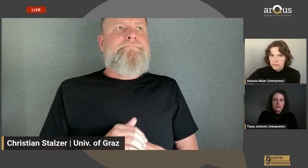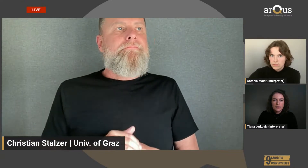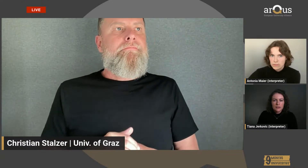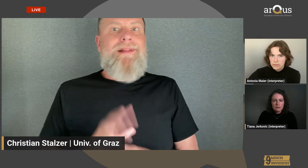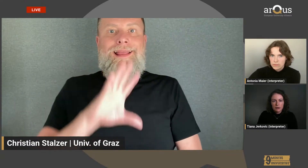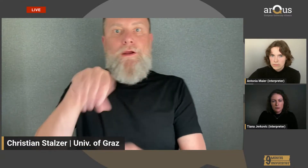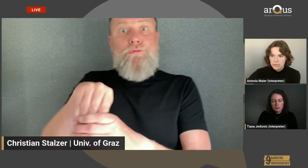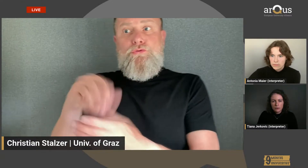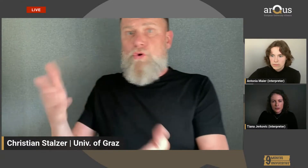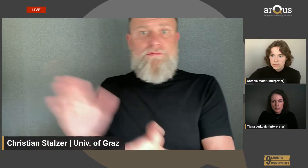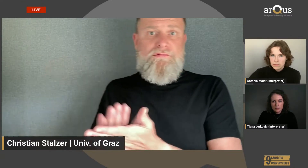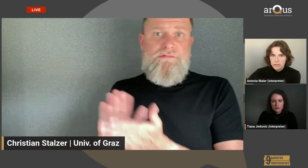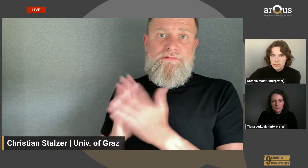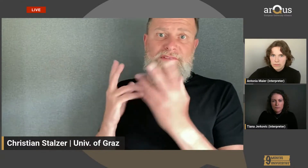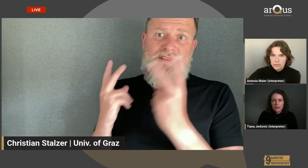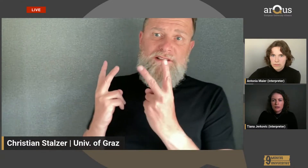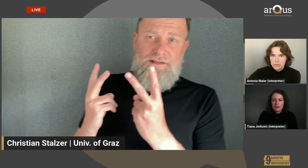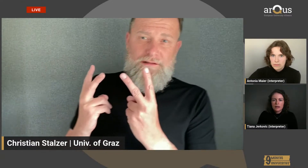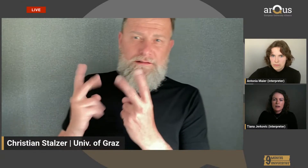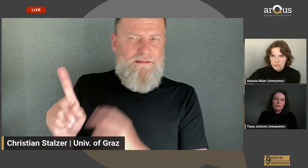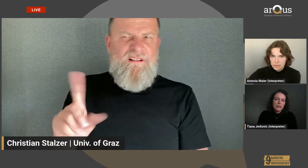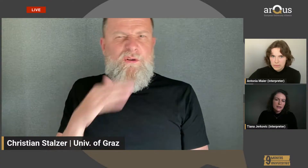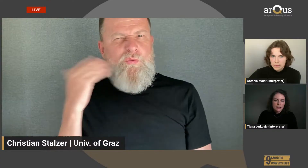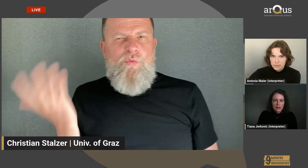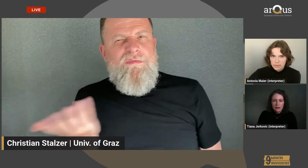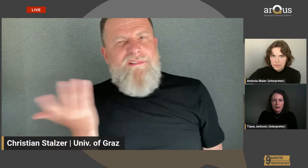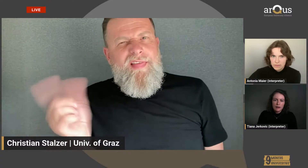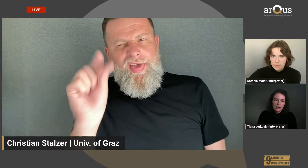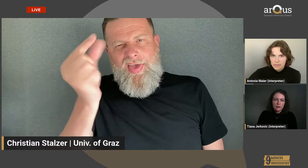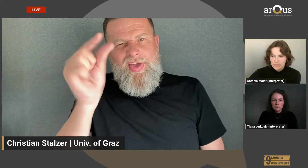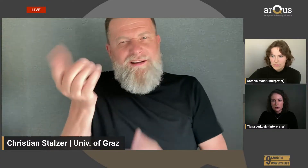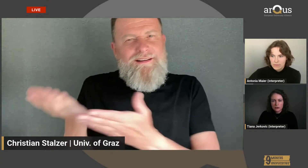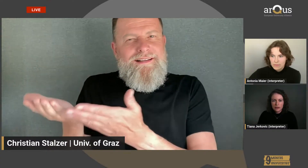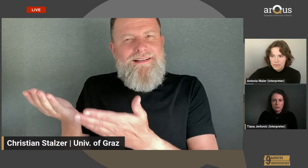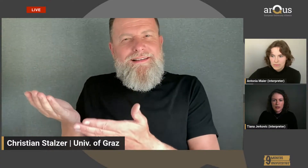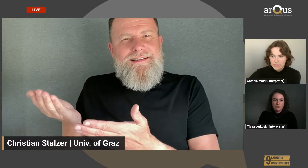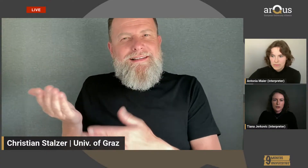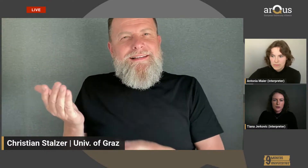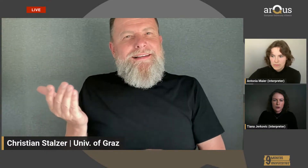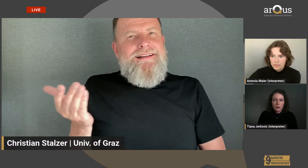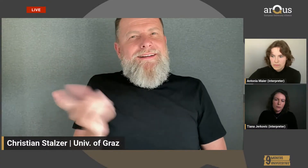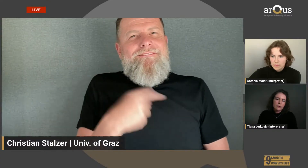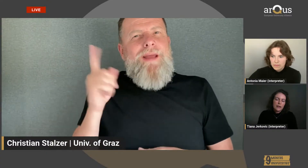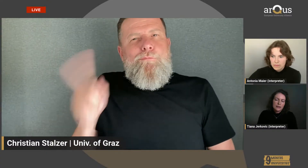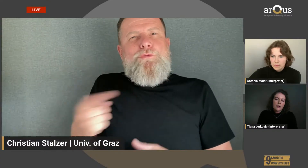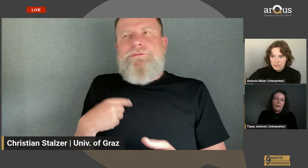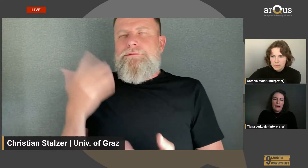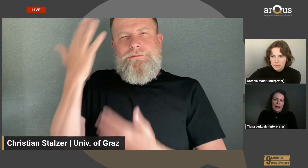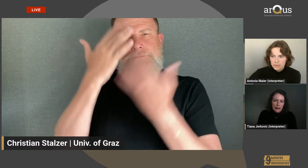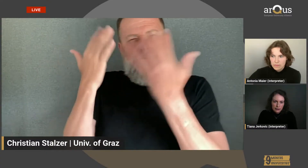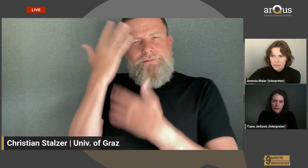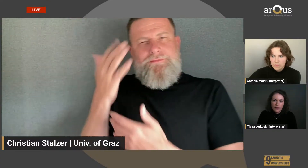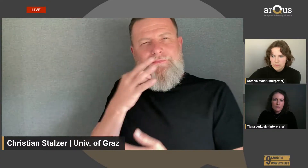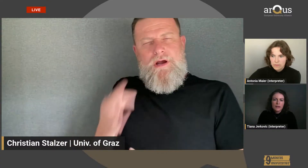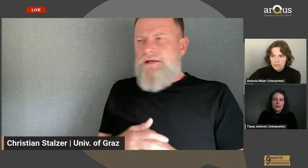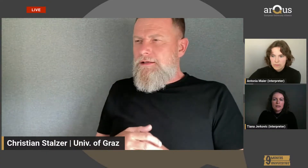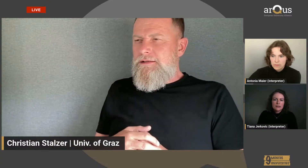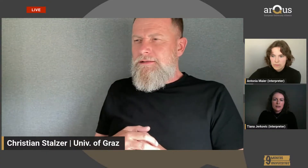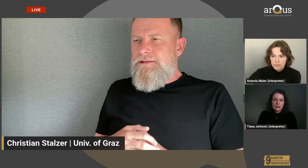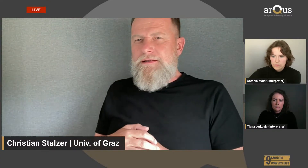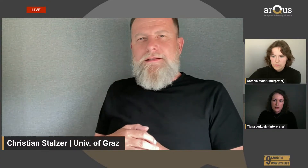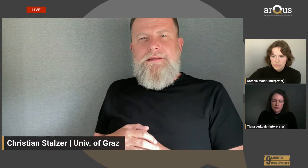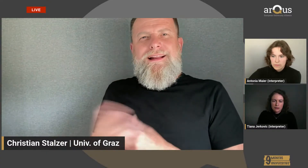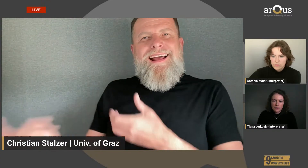So I think it is very important that if we say inclusion and we have this term, that's okay, but it